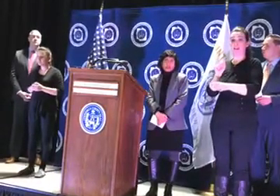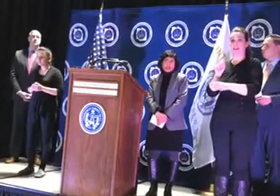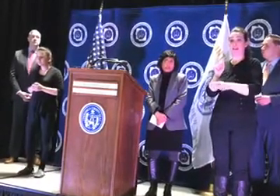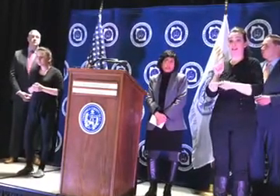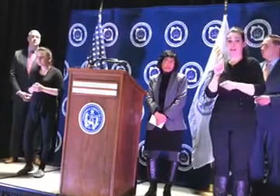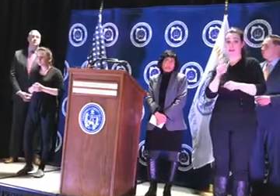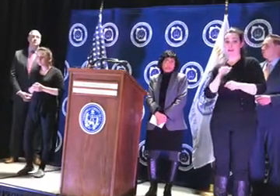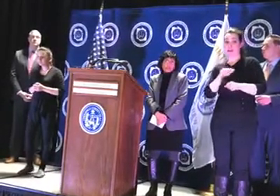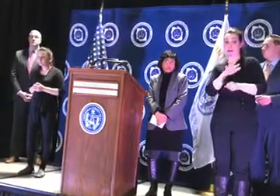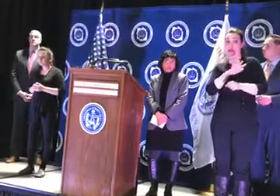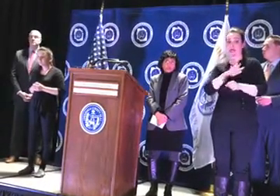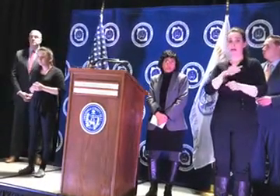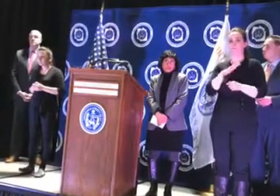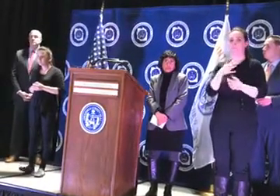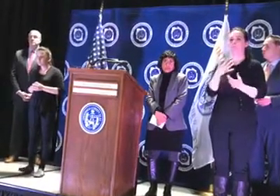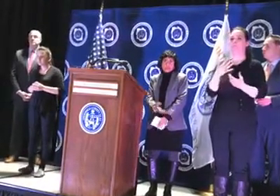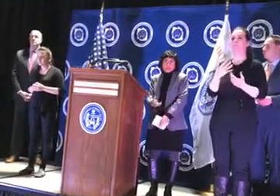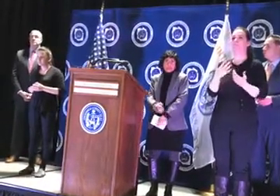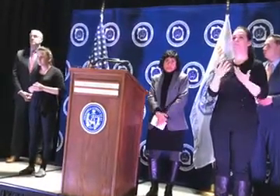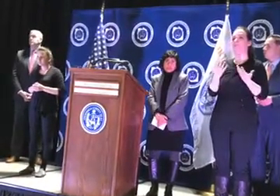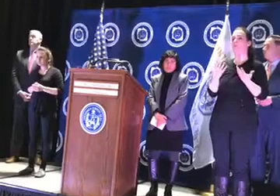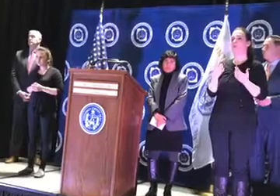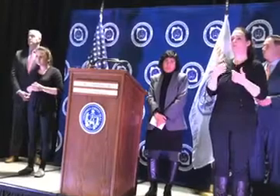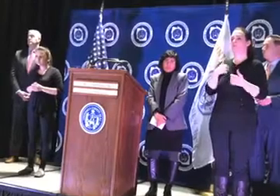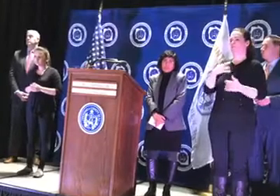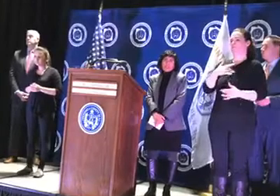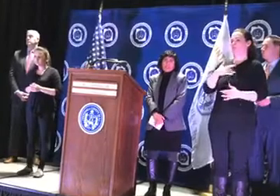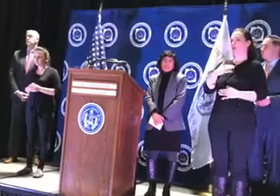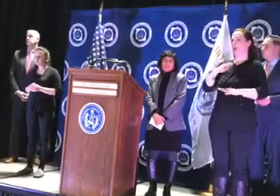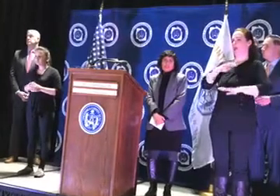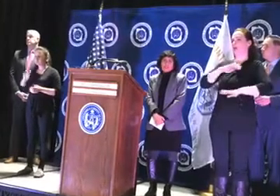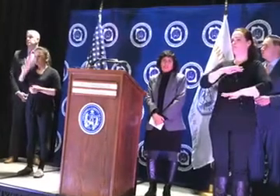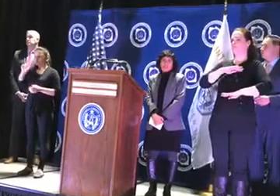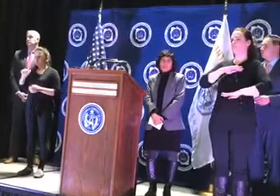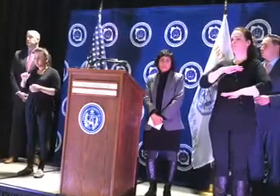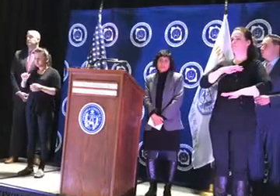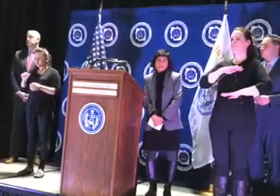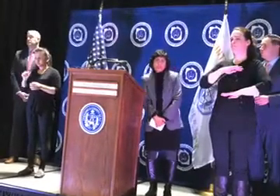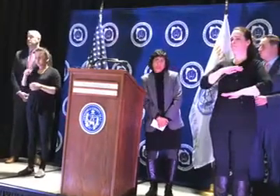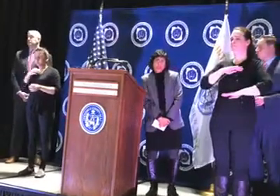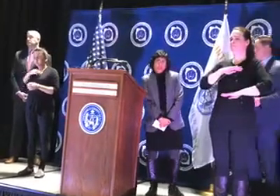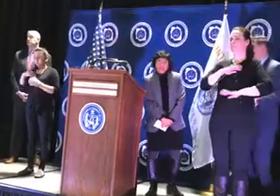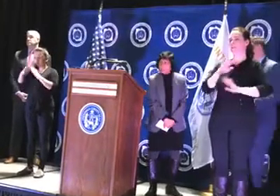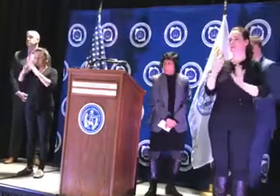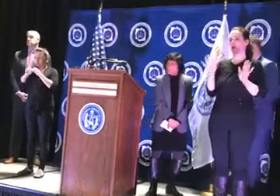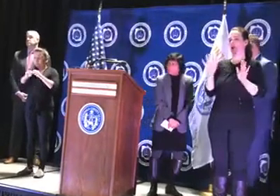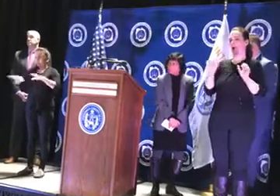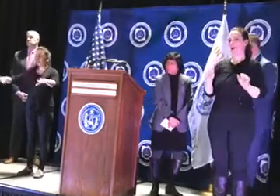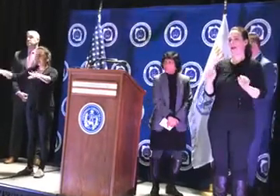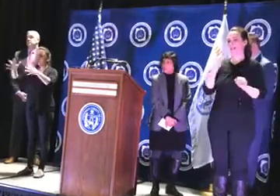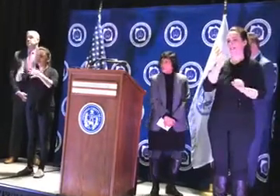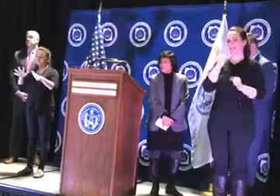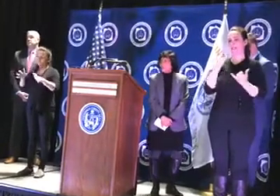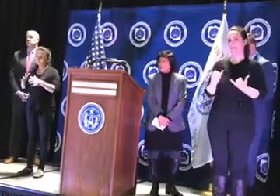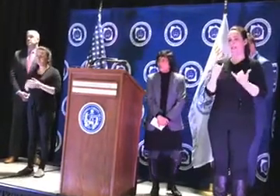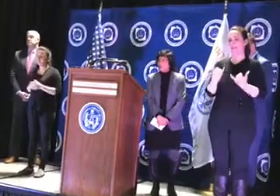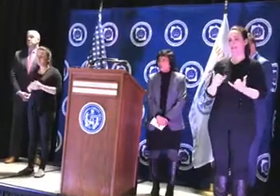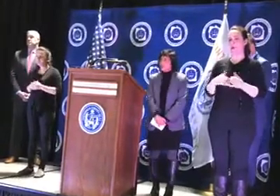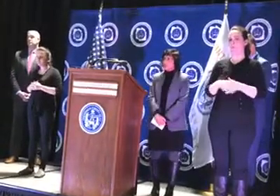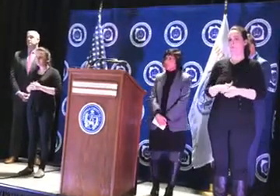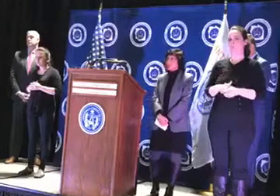are widespread problems anywhere. So that's the answer I can give it to you at this point. Doctor, while you're at the podium, would you speak to